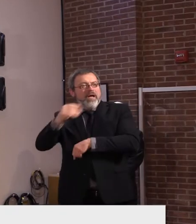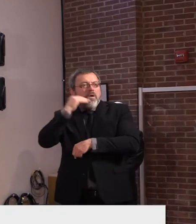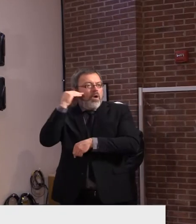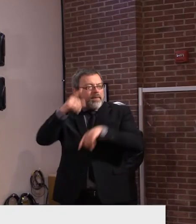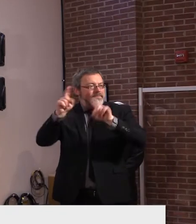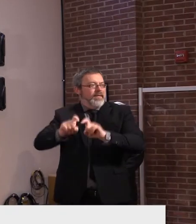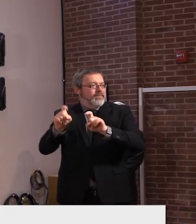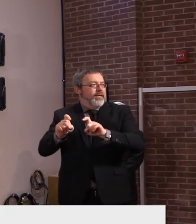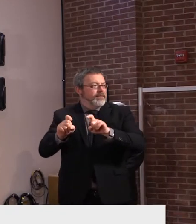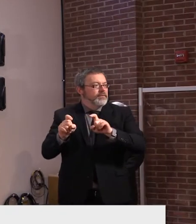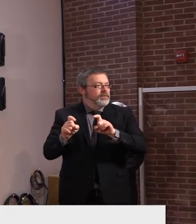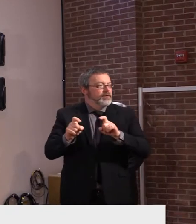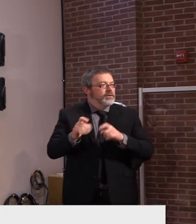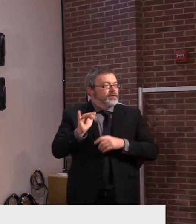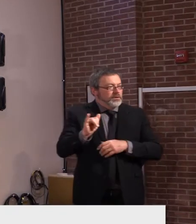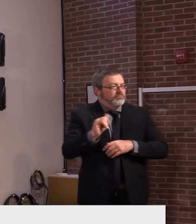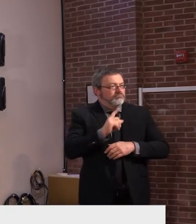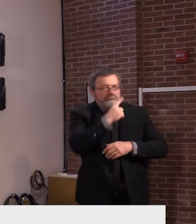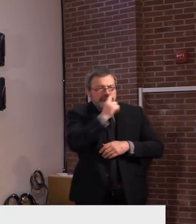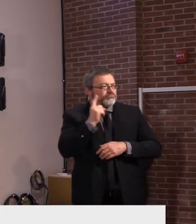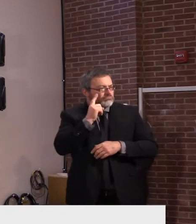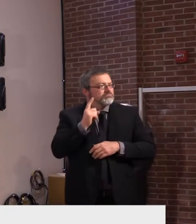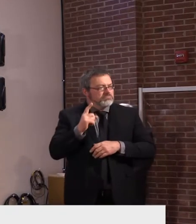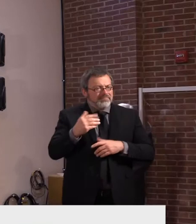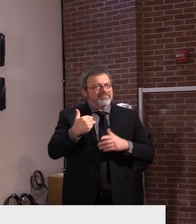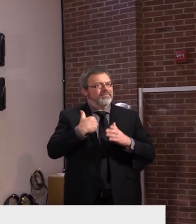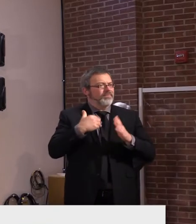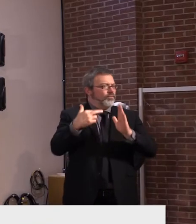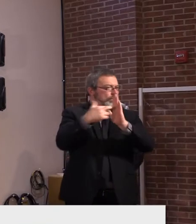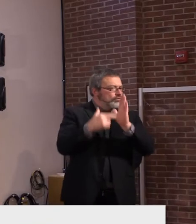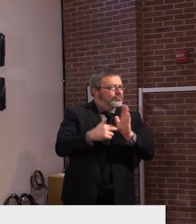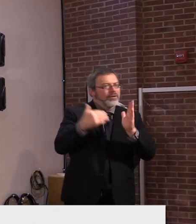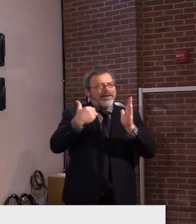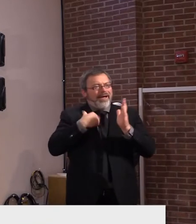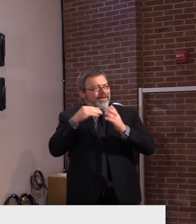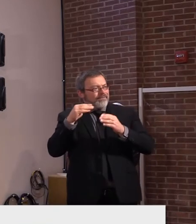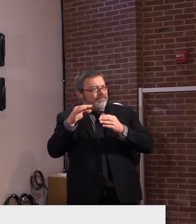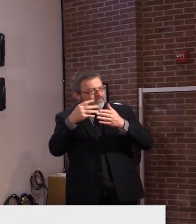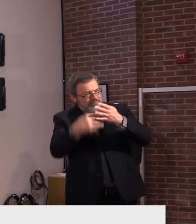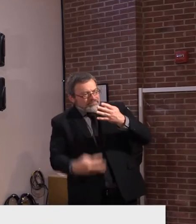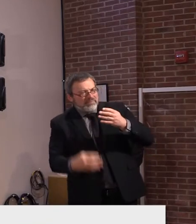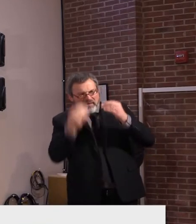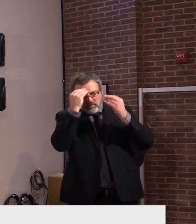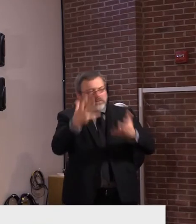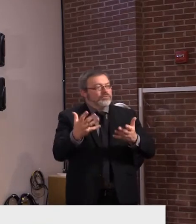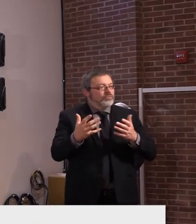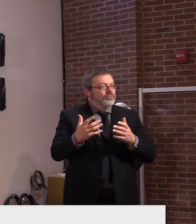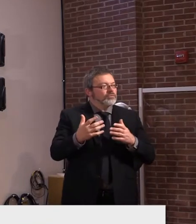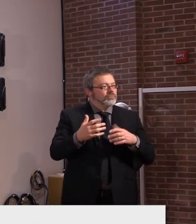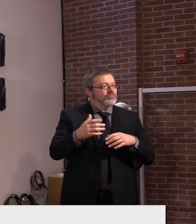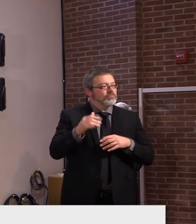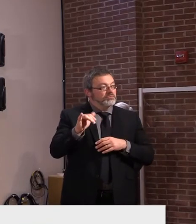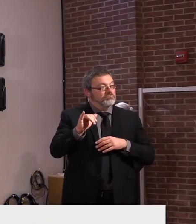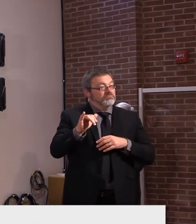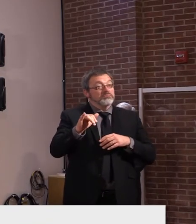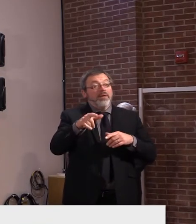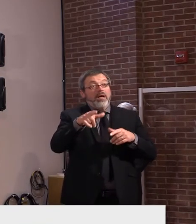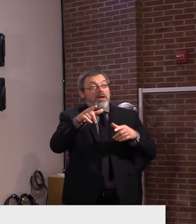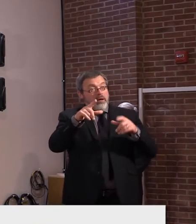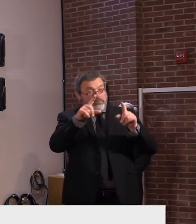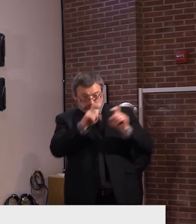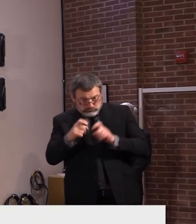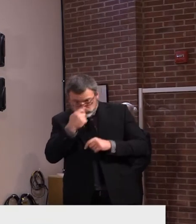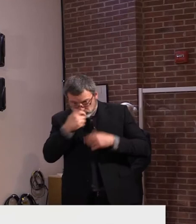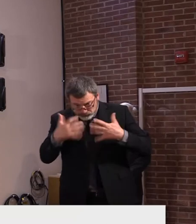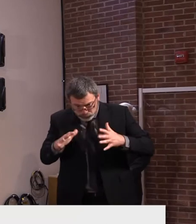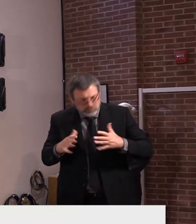collection materials, information on how to register the kit and conduct the test, and a prepaid shipping label allowing it to be smoothly returned to the